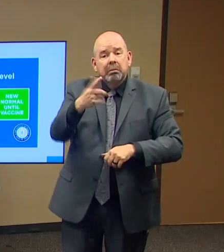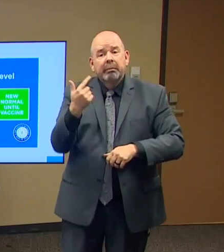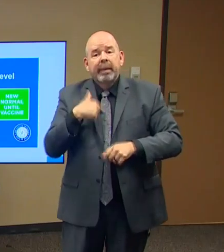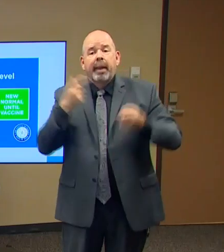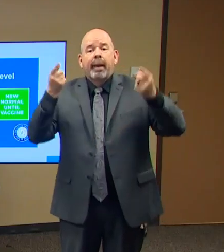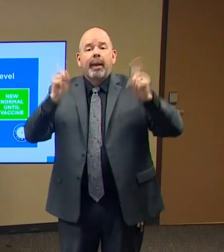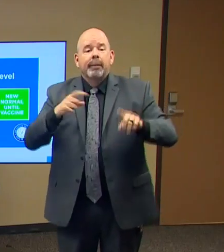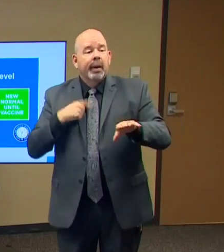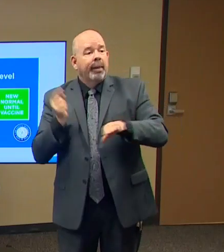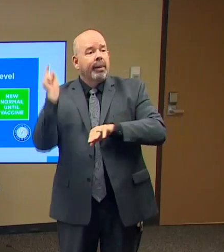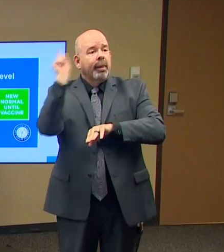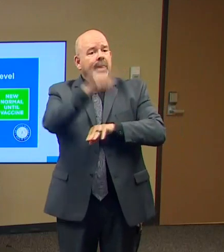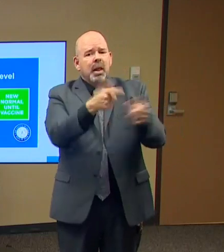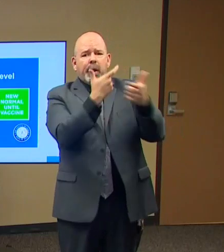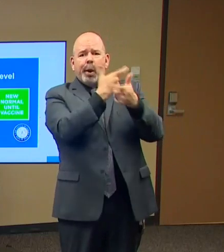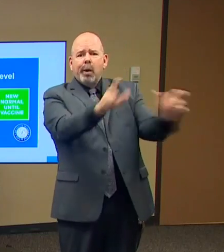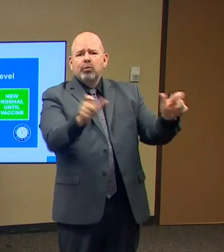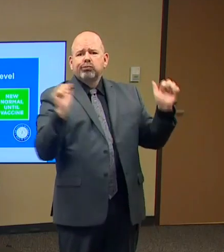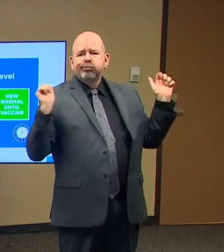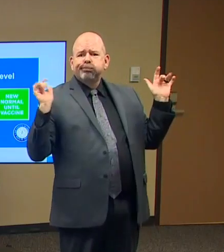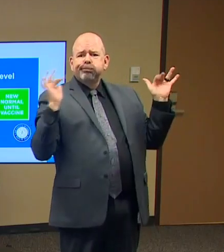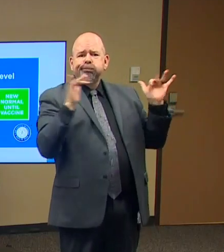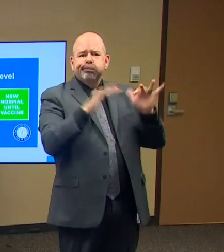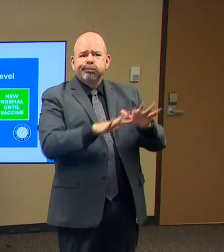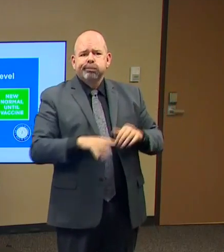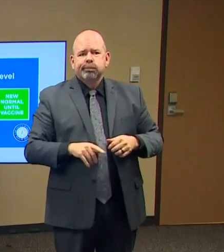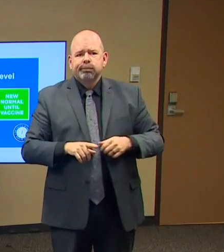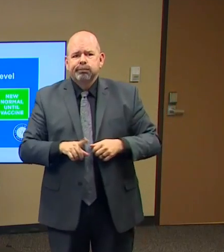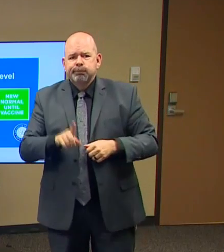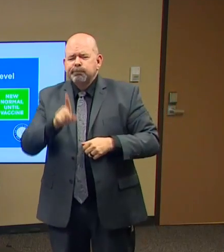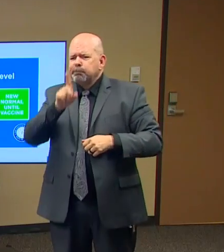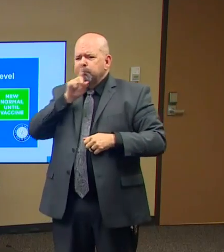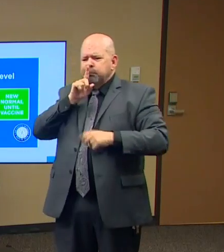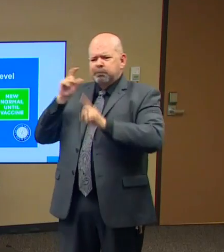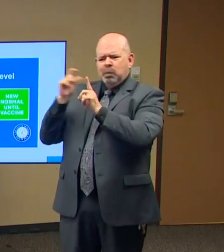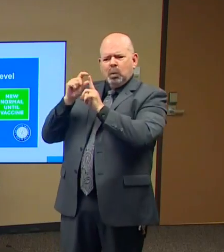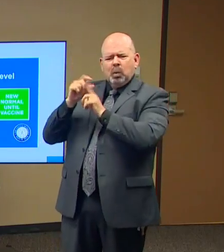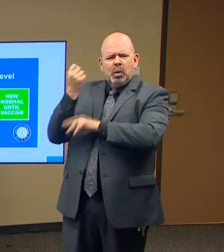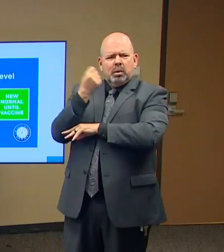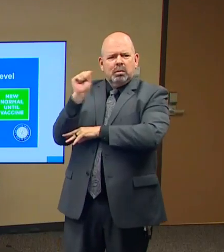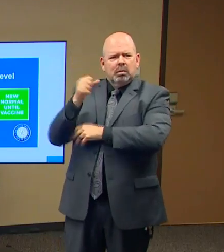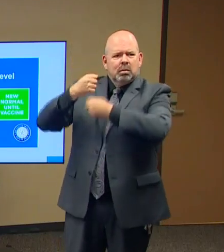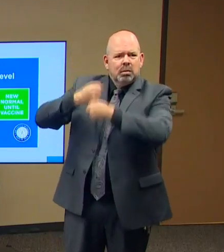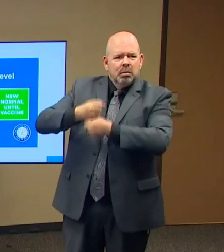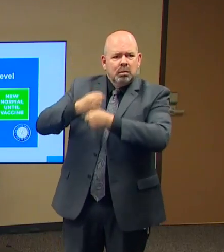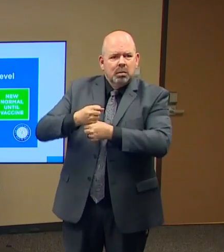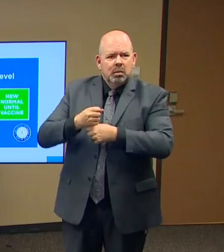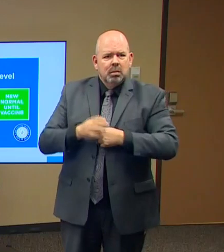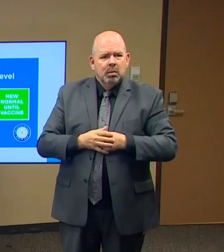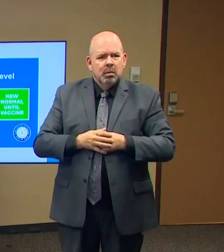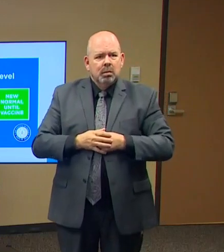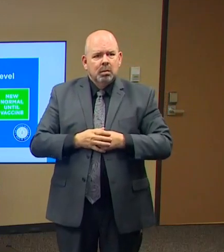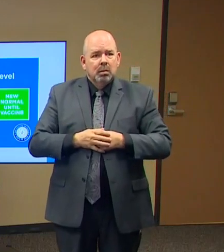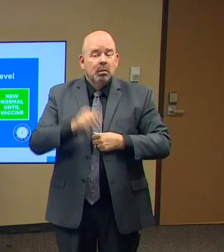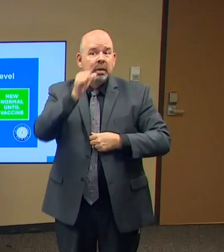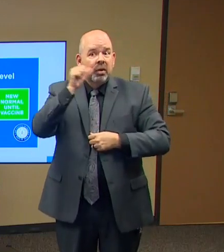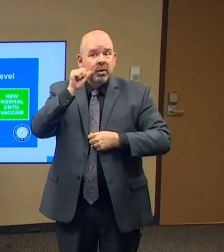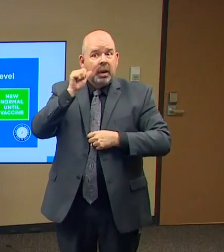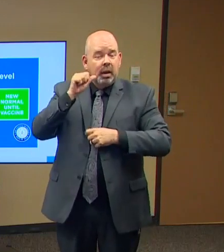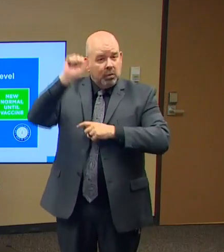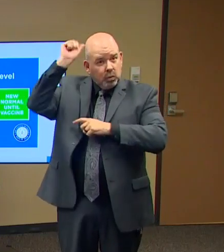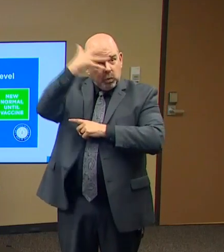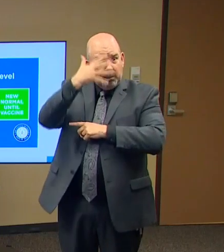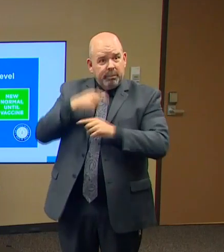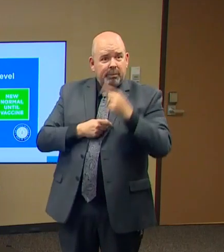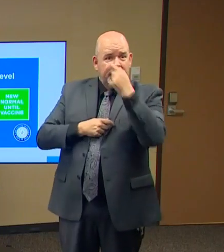religious service, if you were at the Trump rally last night, if you were at a protest. And the reason that's so important,